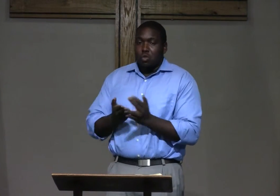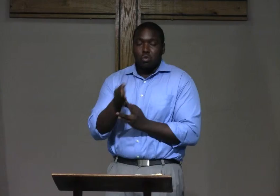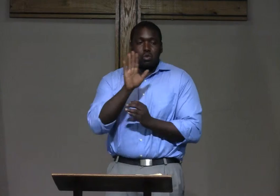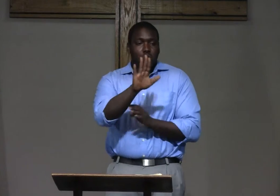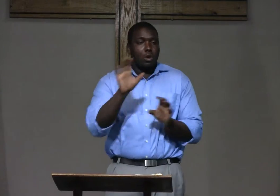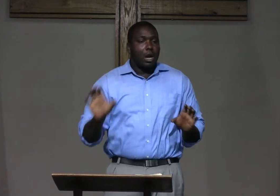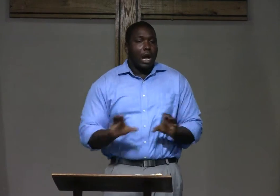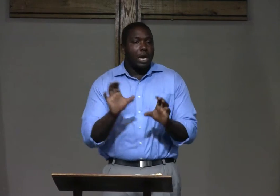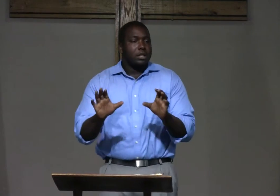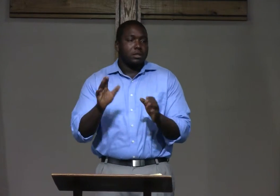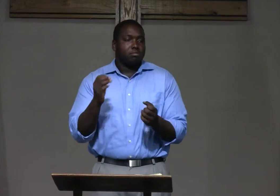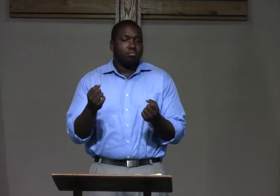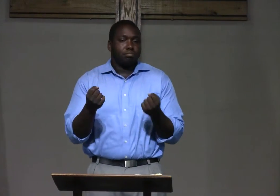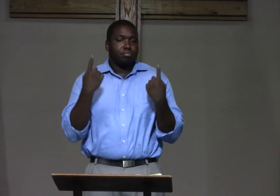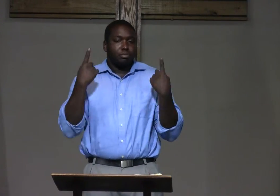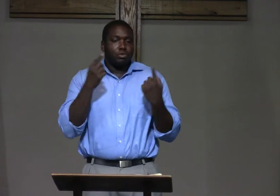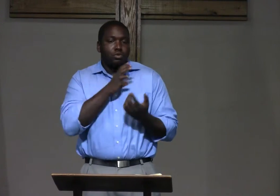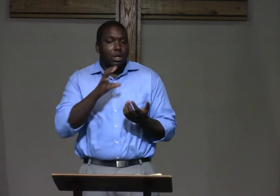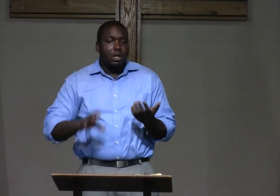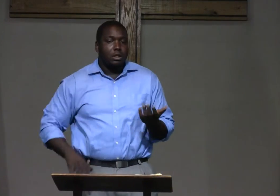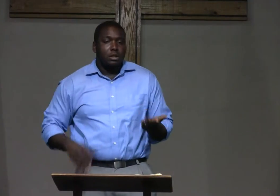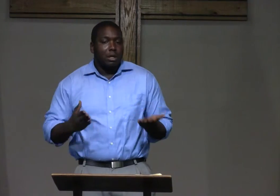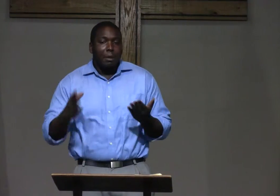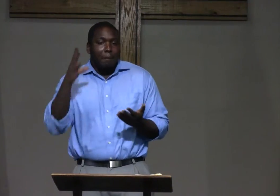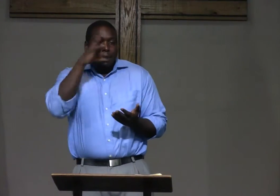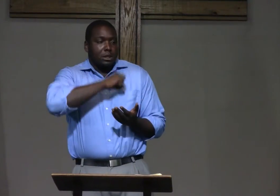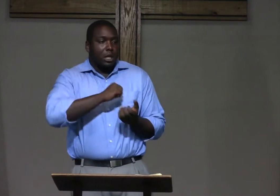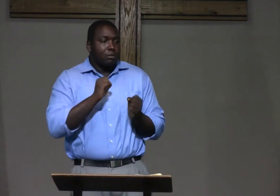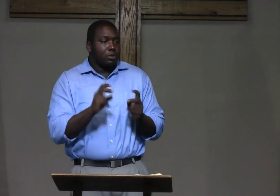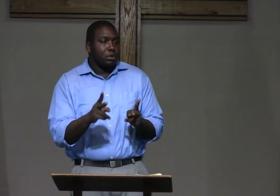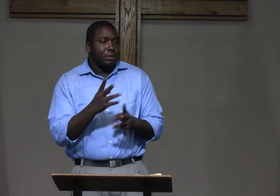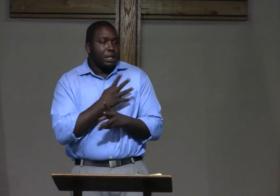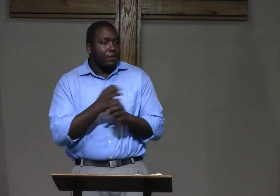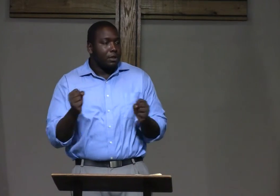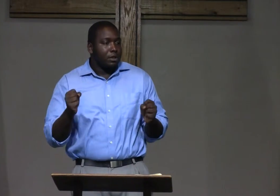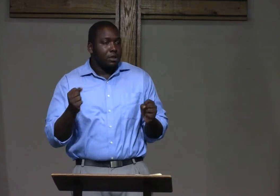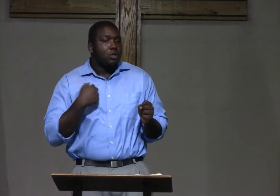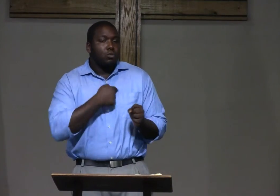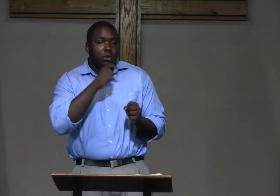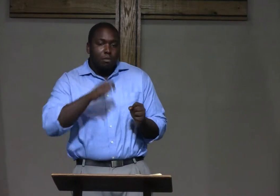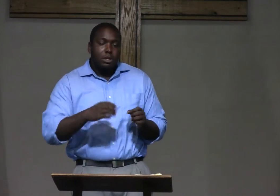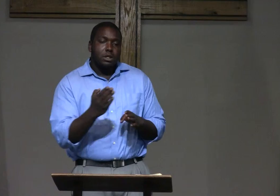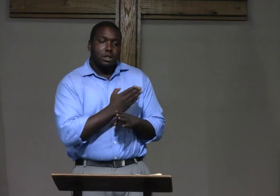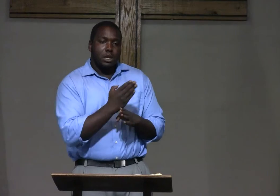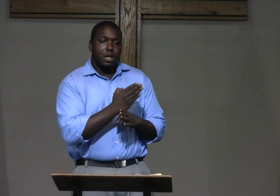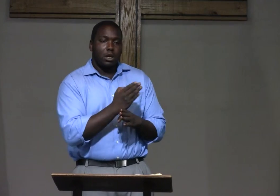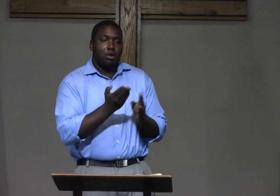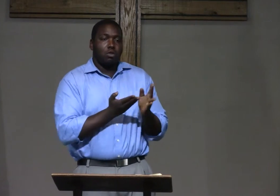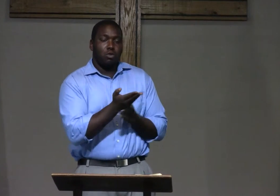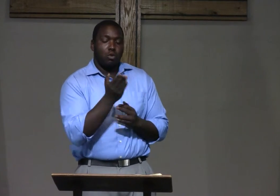If people don't see Christ in your life, how are they going to understand the love of Christ? How are they going to understand the need for